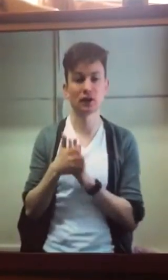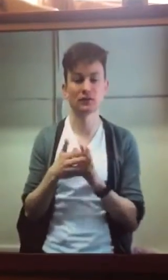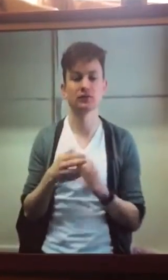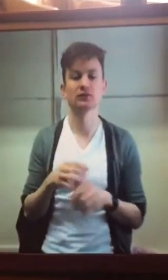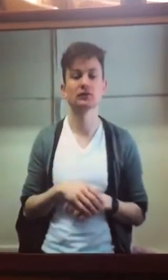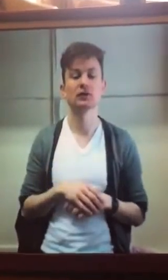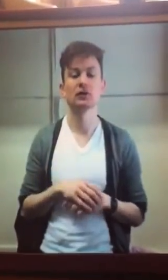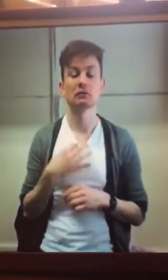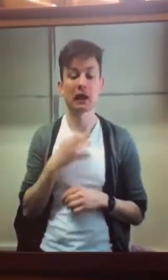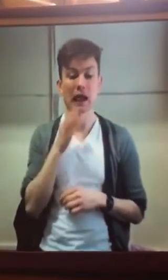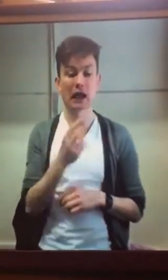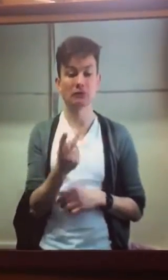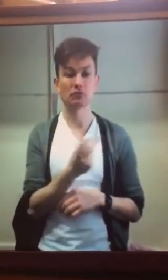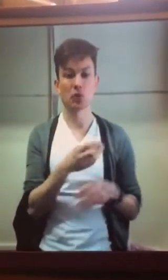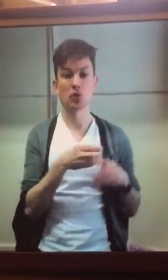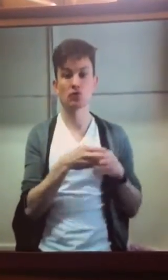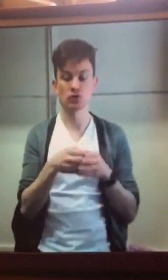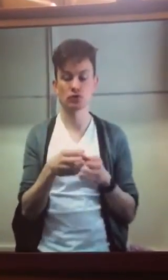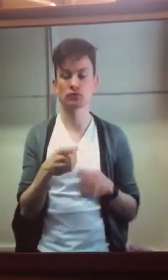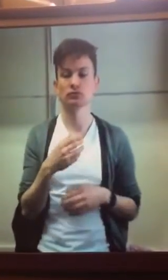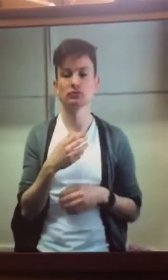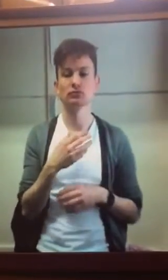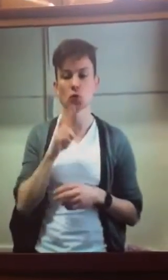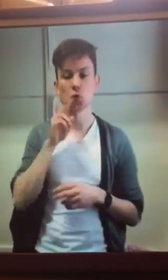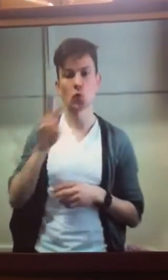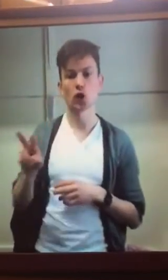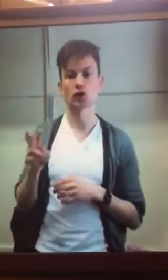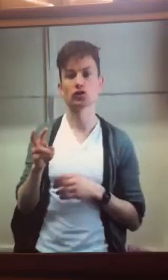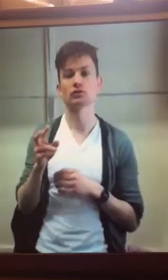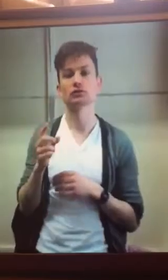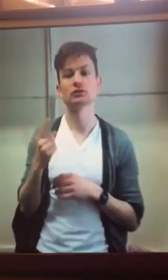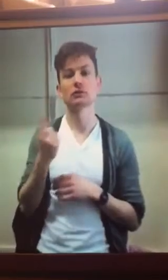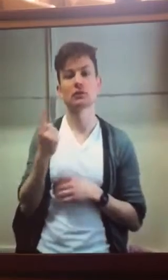know British Sign Language, and the second group is sign language users.